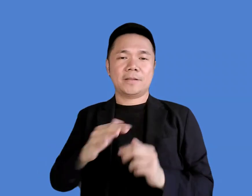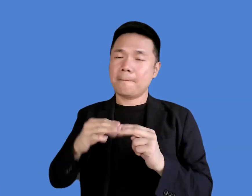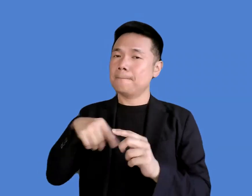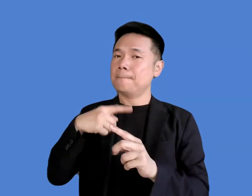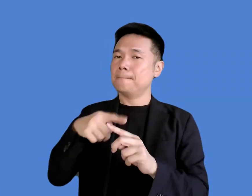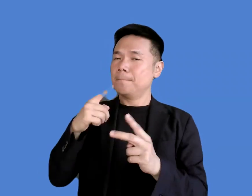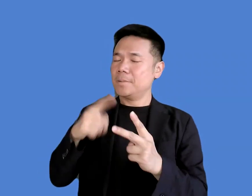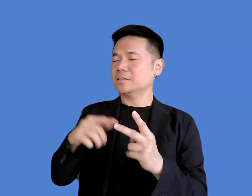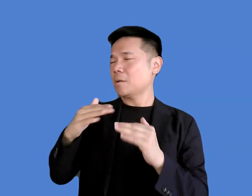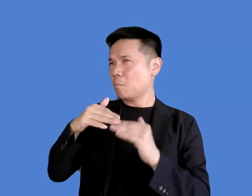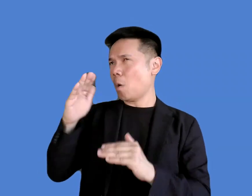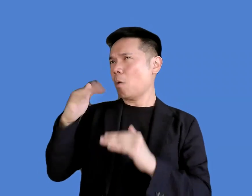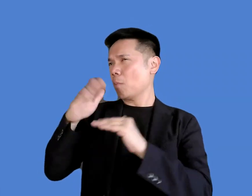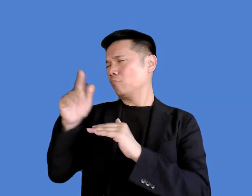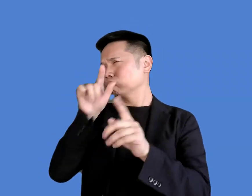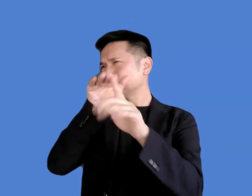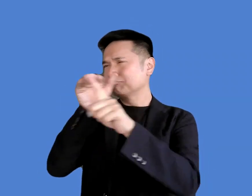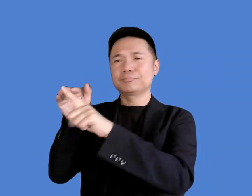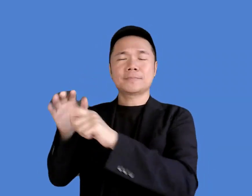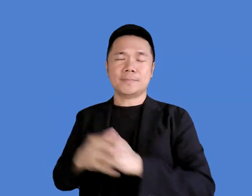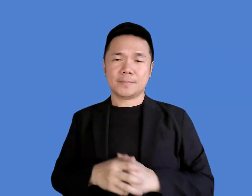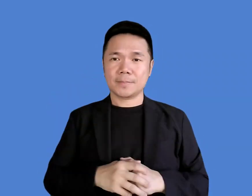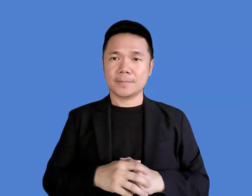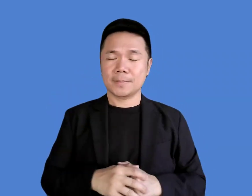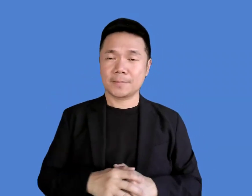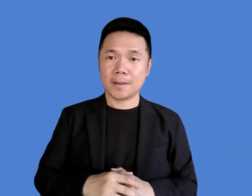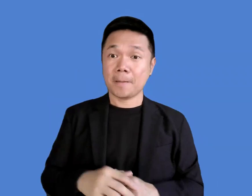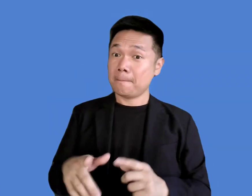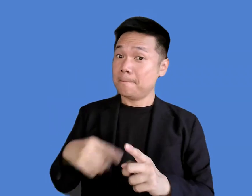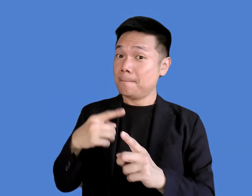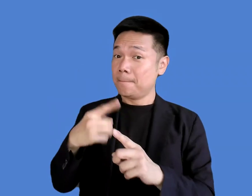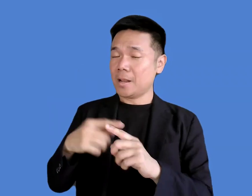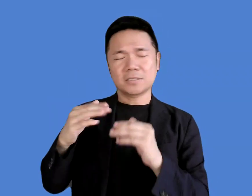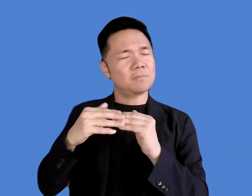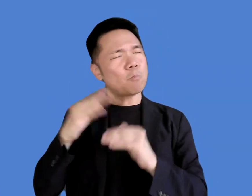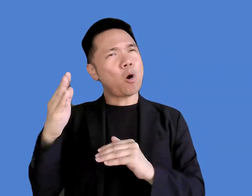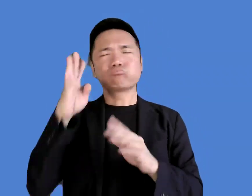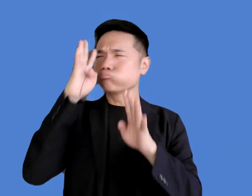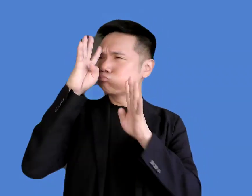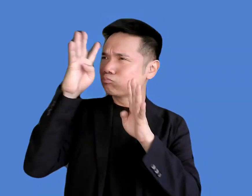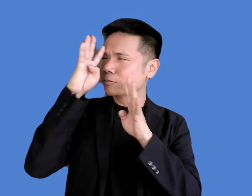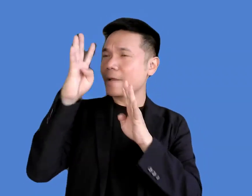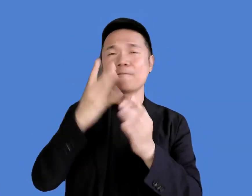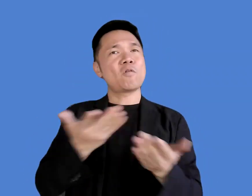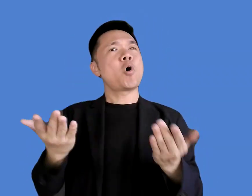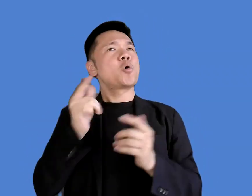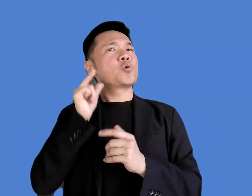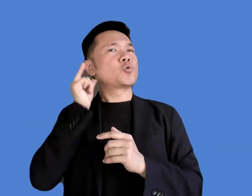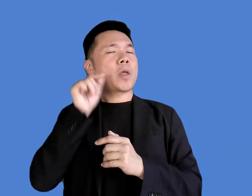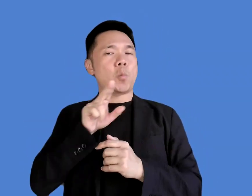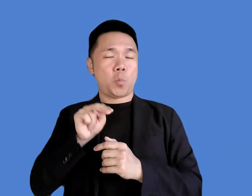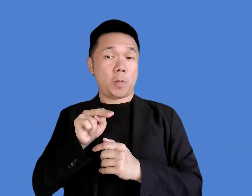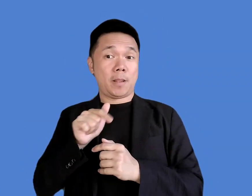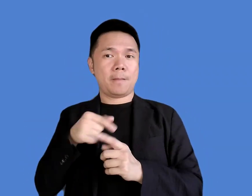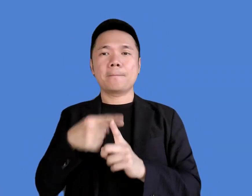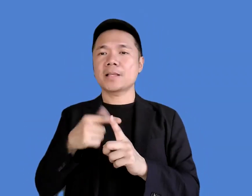changes within the private sector, and equally to foster deeper innovation within UN Women and in our work with all